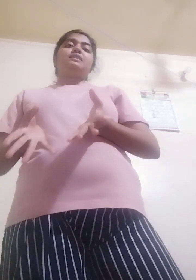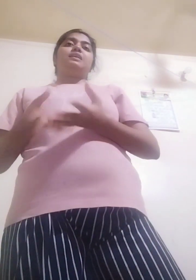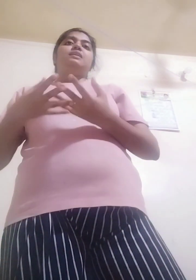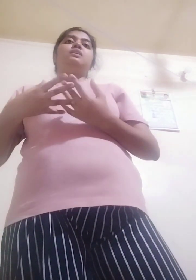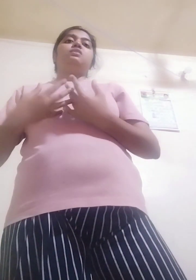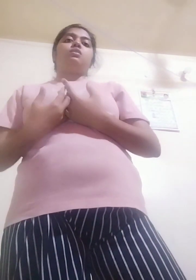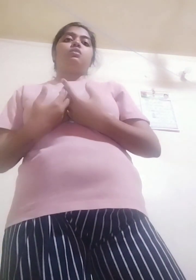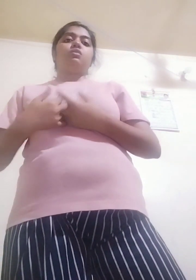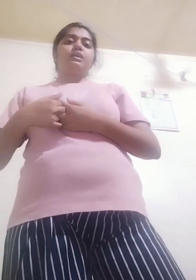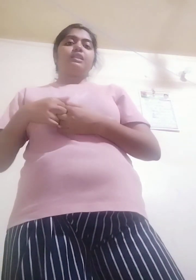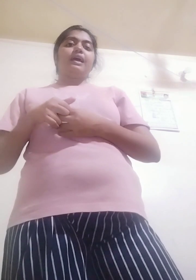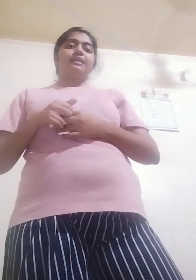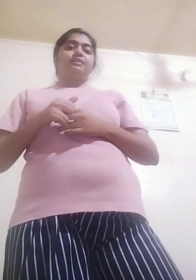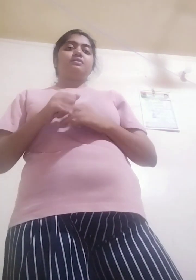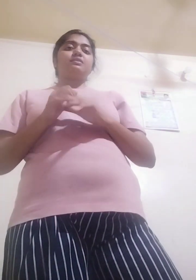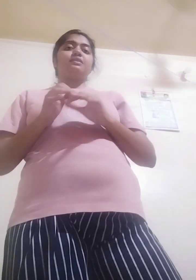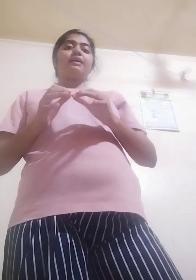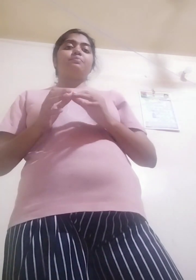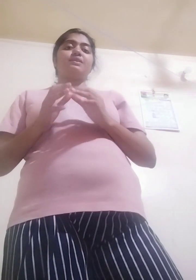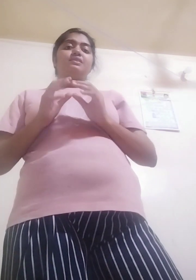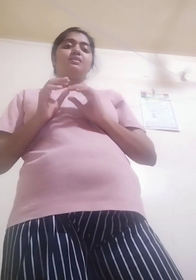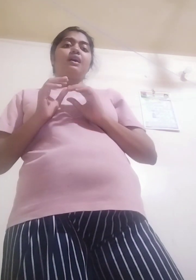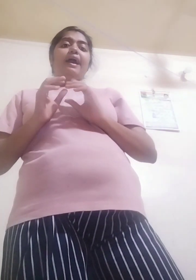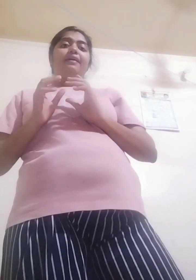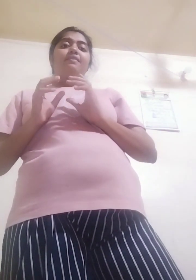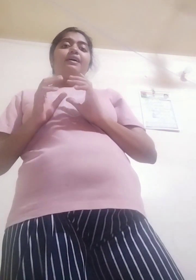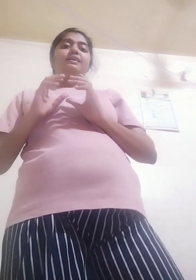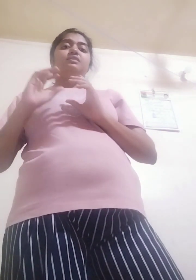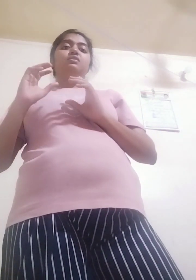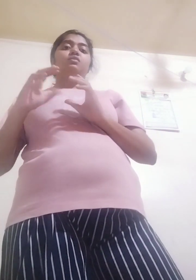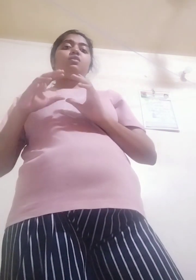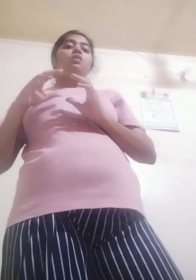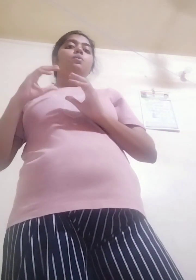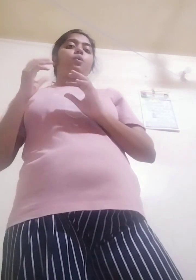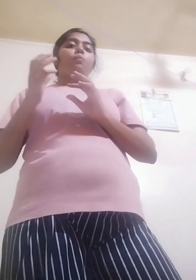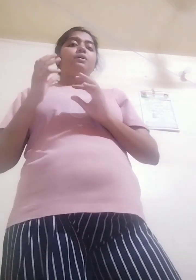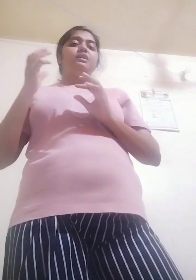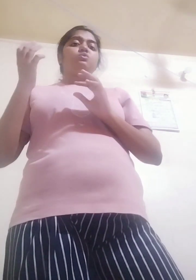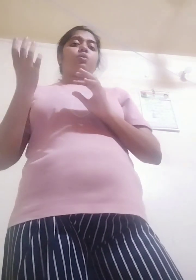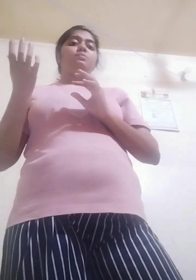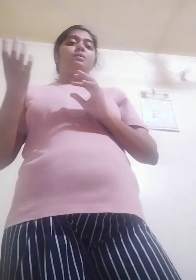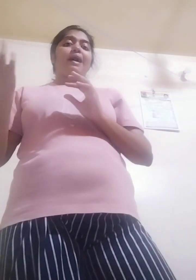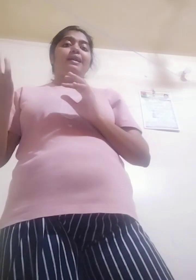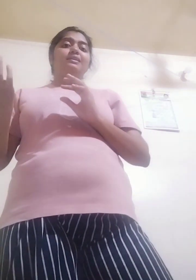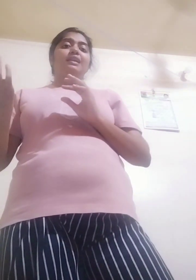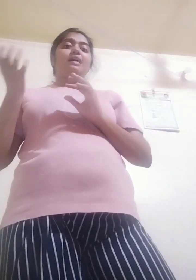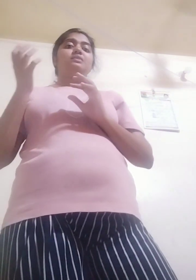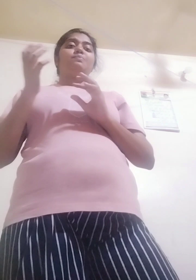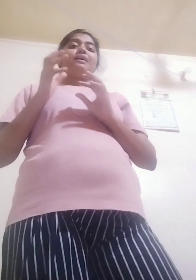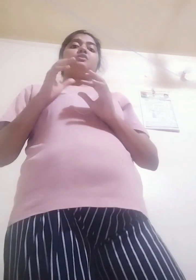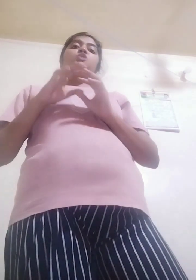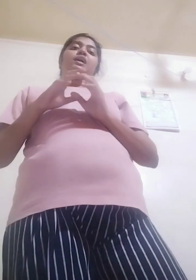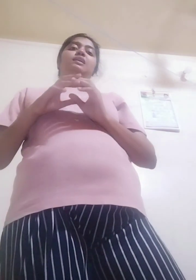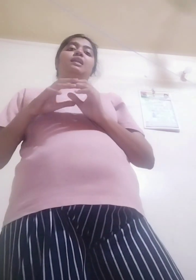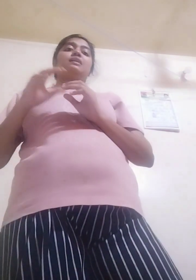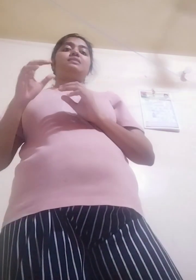basically, inheritance, that means the acquiring the properties of the parent class by the child class. That